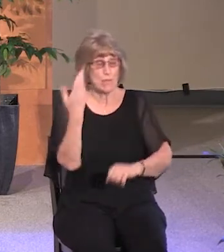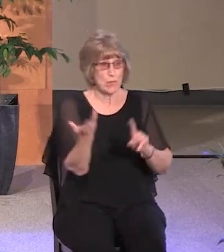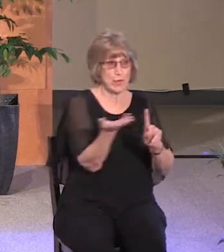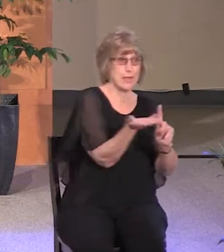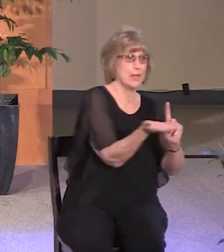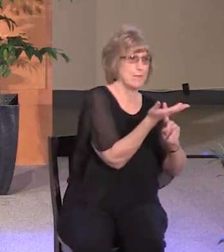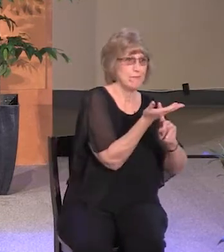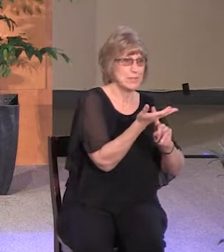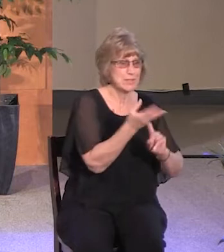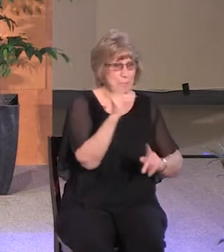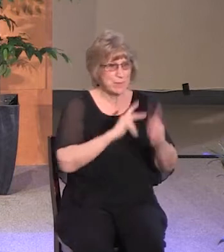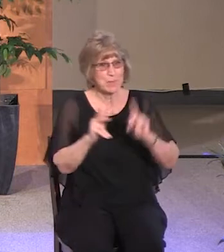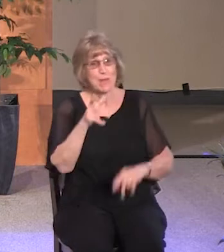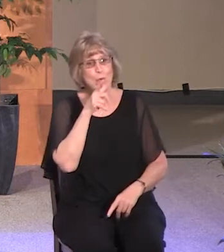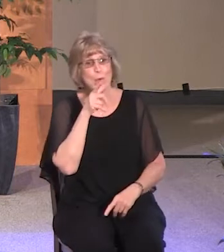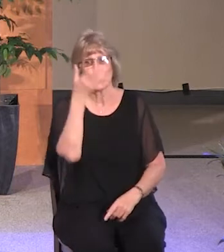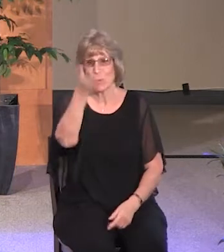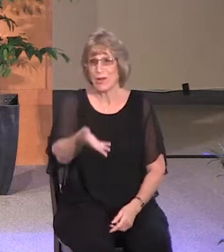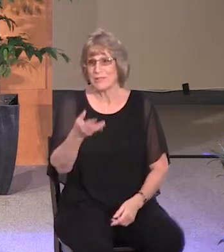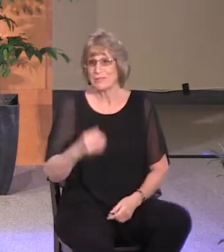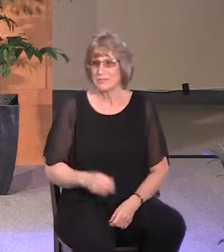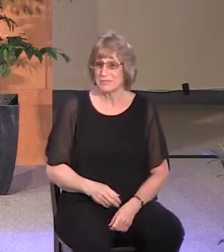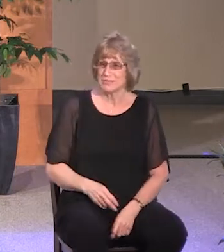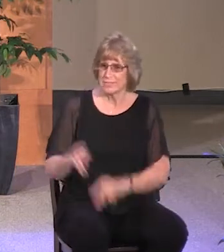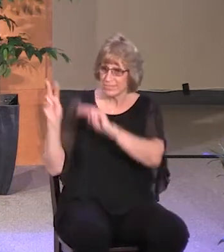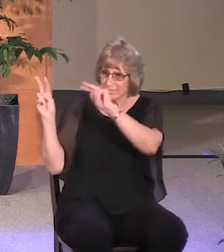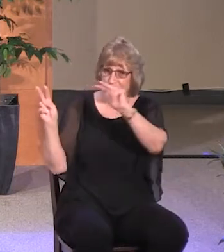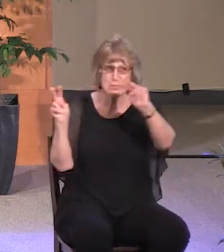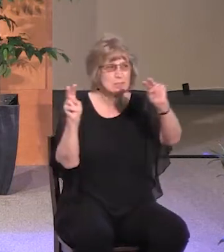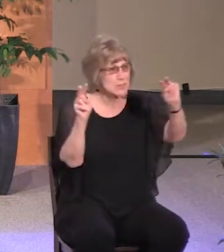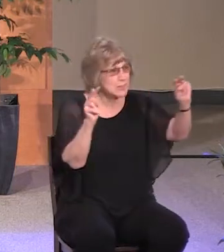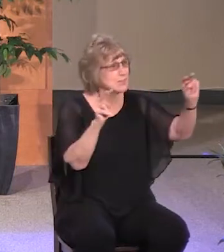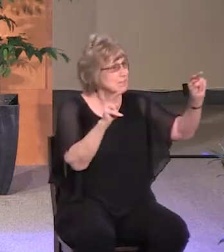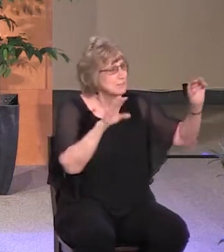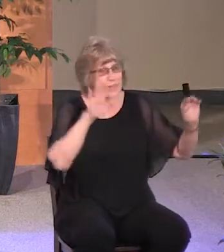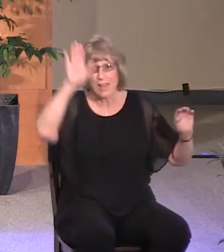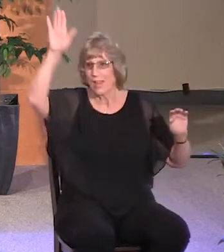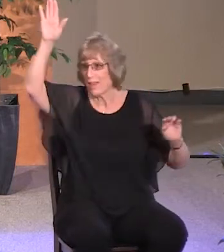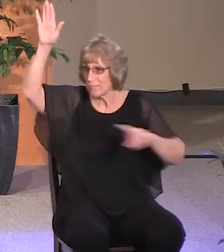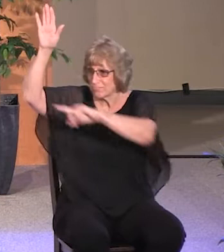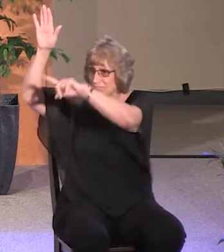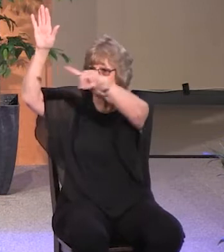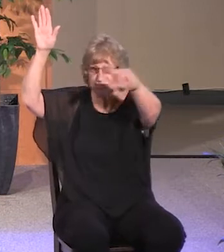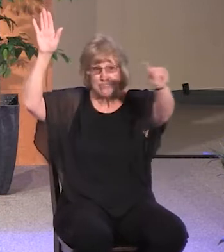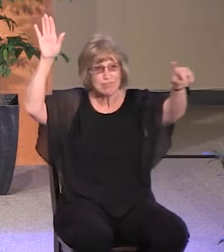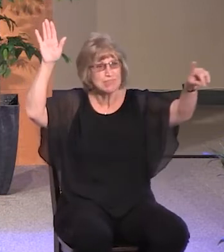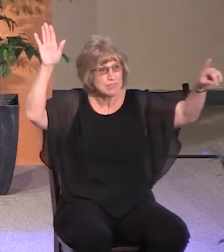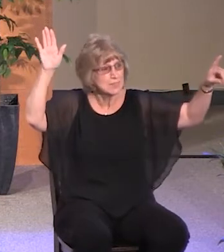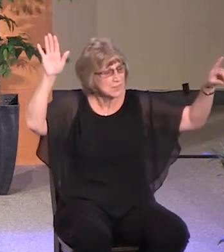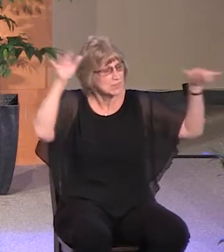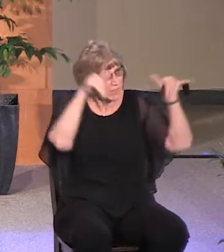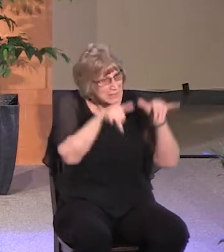people, put those hands up. How many of you? Then look around, people. Keep your hands up. Look around. It's common.